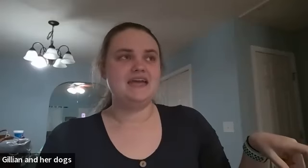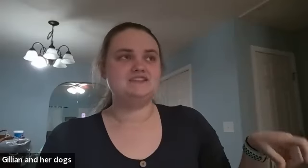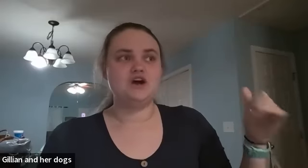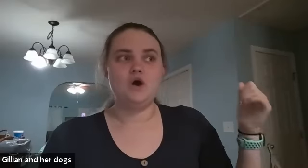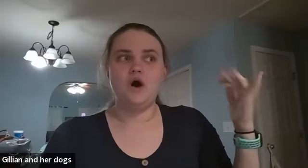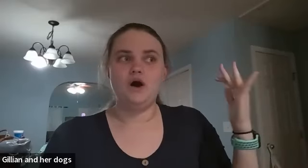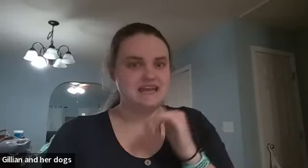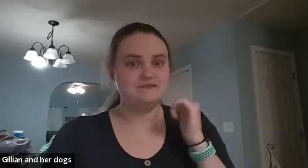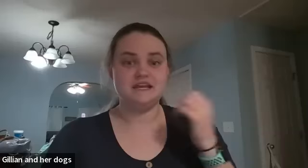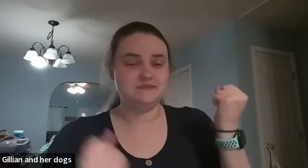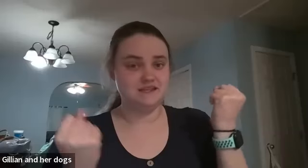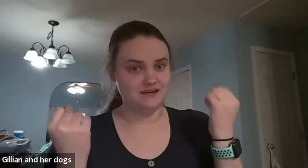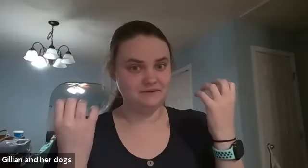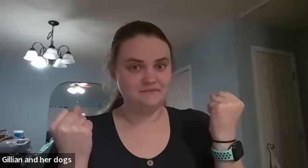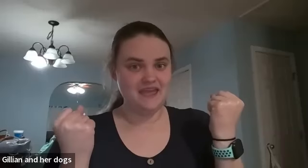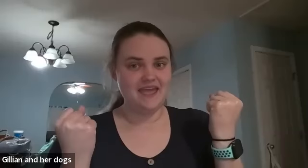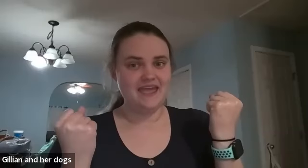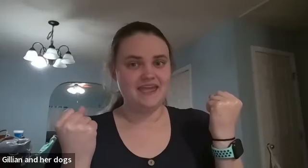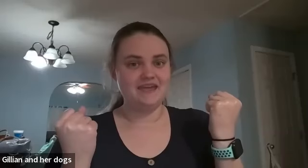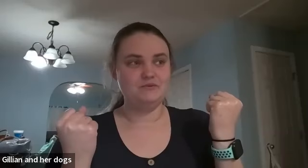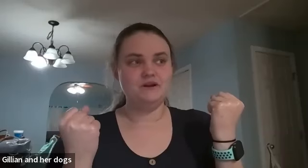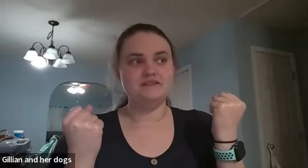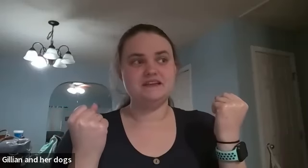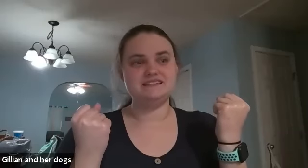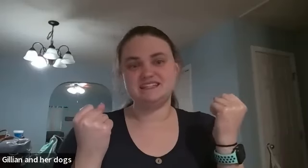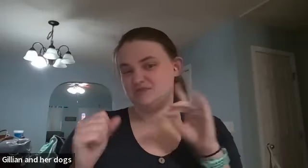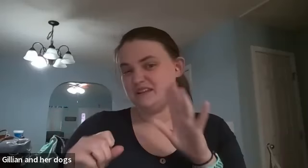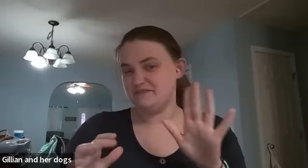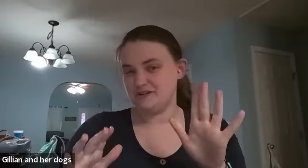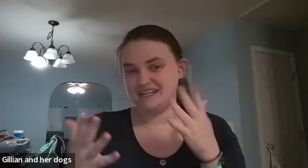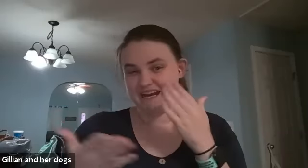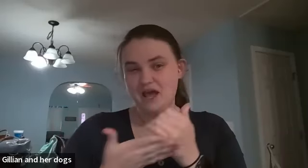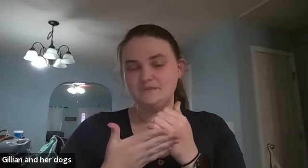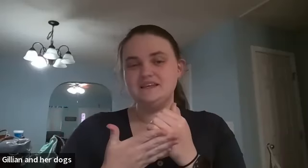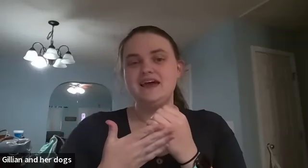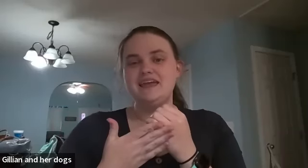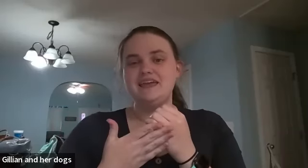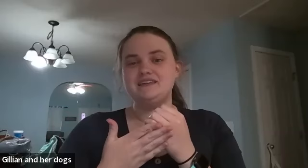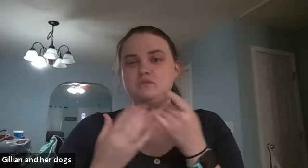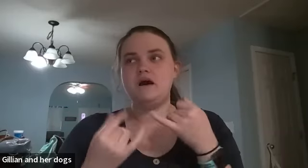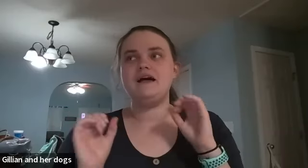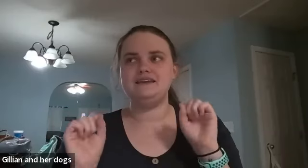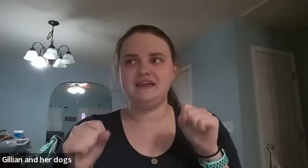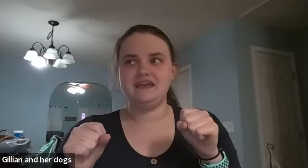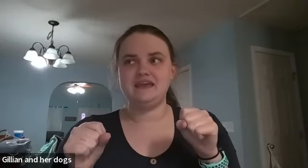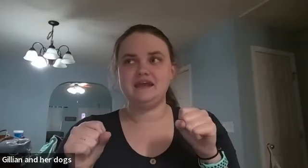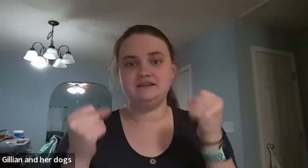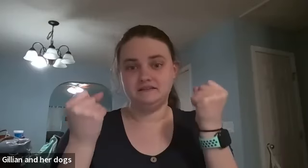And so all day, every day I'm signing. And one of the things it's really fortunate, it helps, is while I can